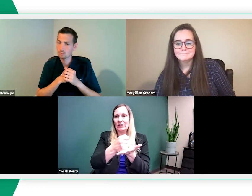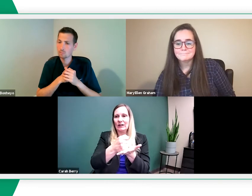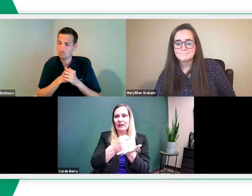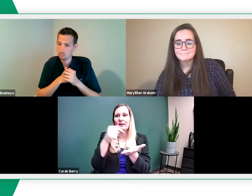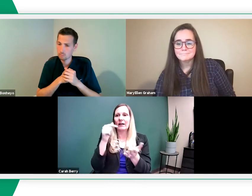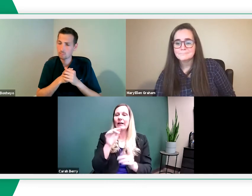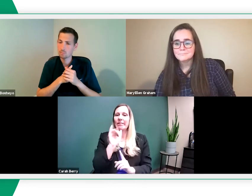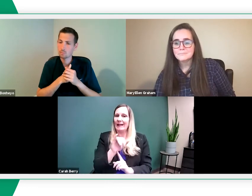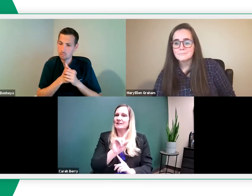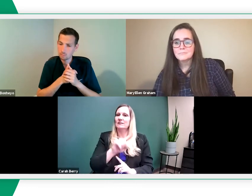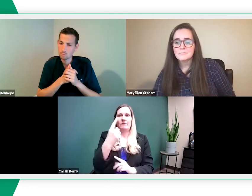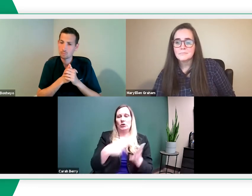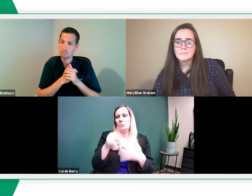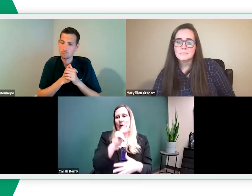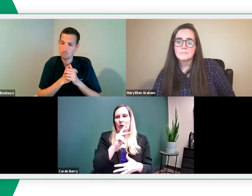cards.